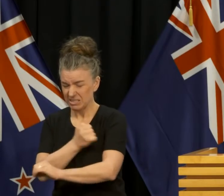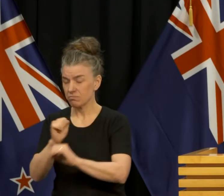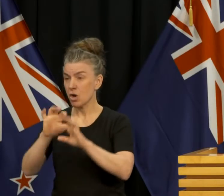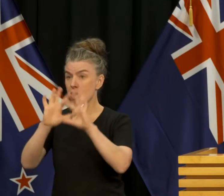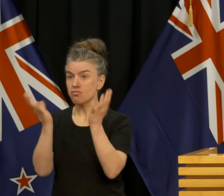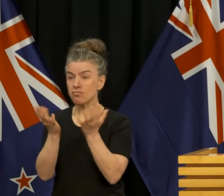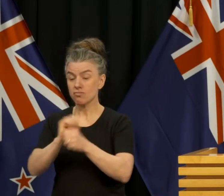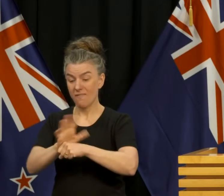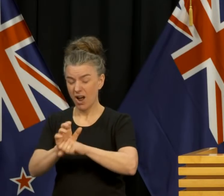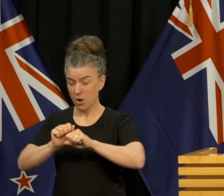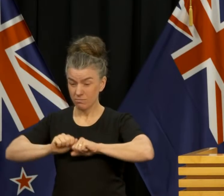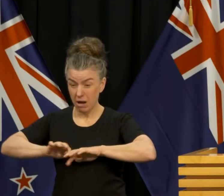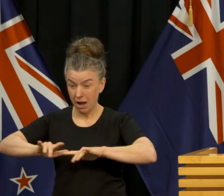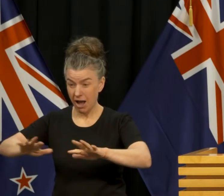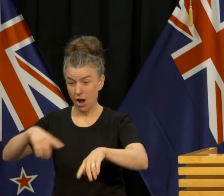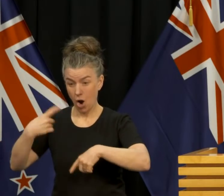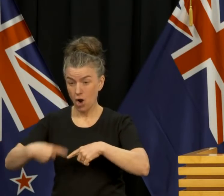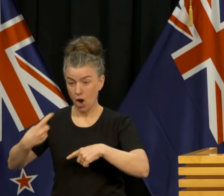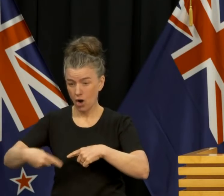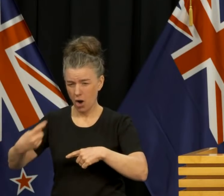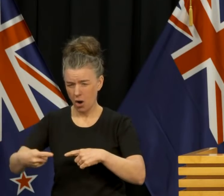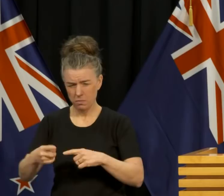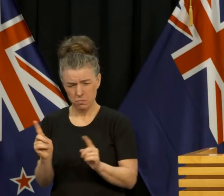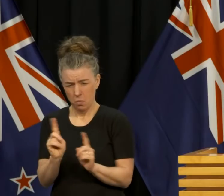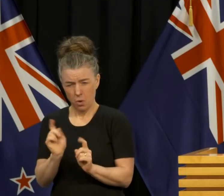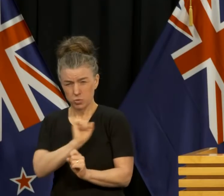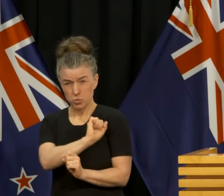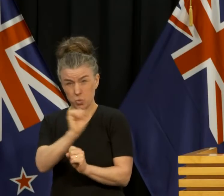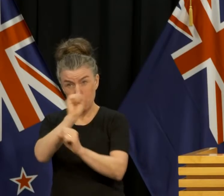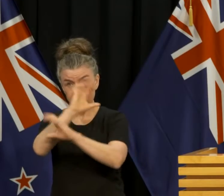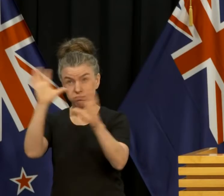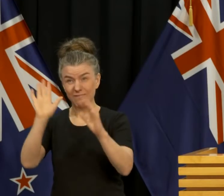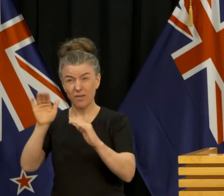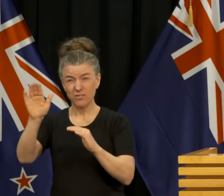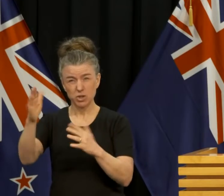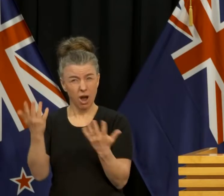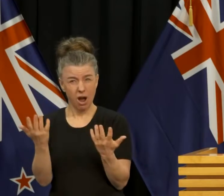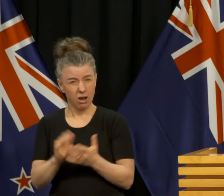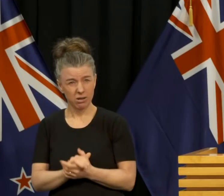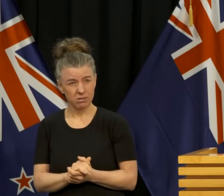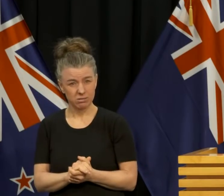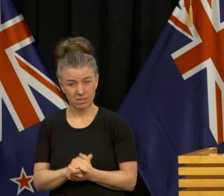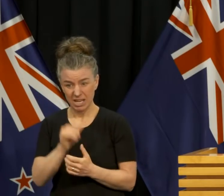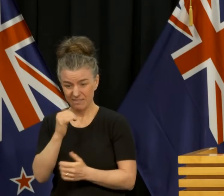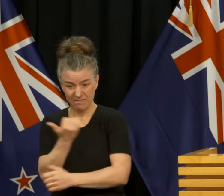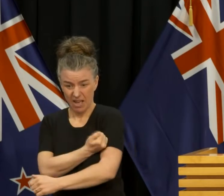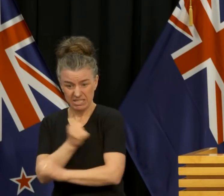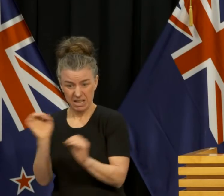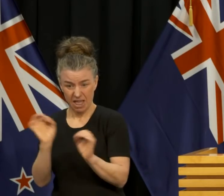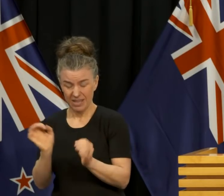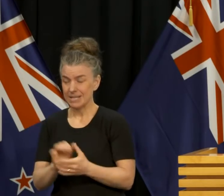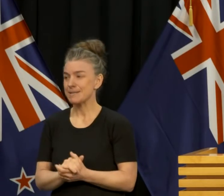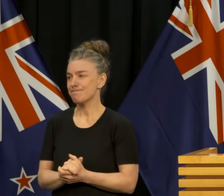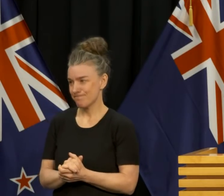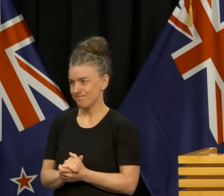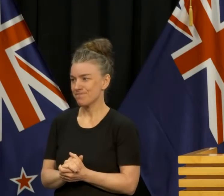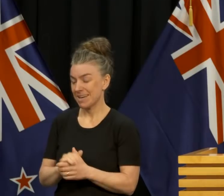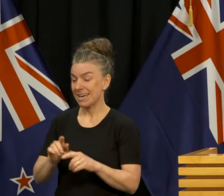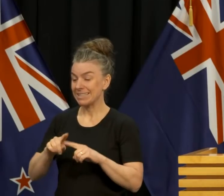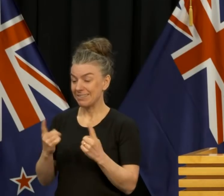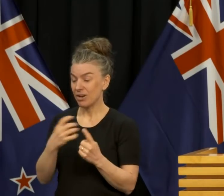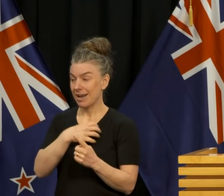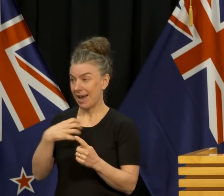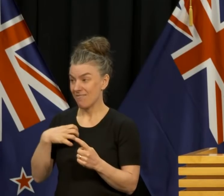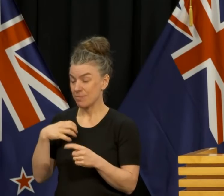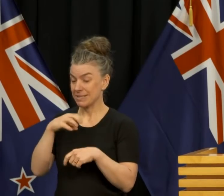wildly around the world. What does some of that scenario planning look like, and is that being done? Yes, as you can imagine, that's a whole of government exercise, because